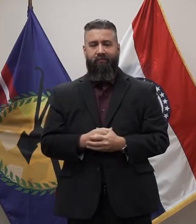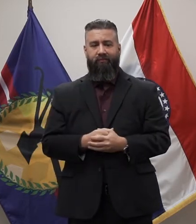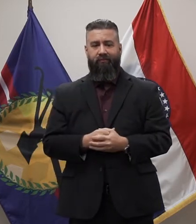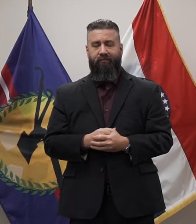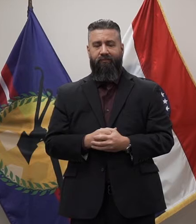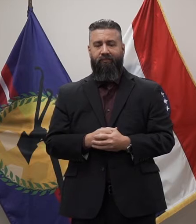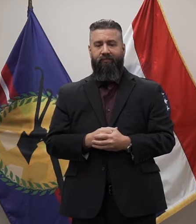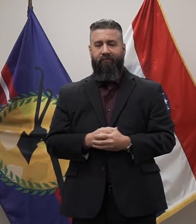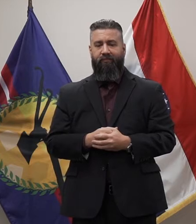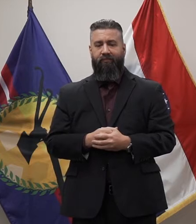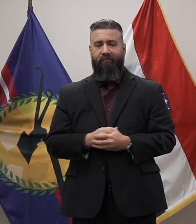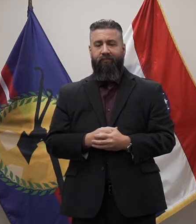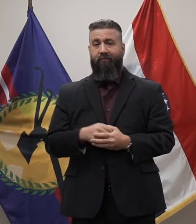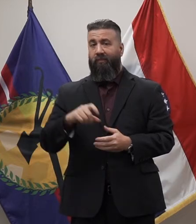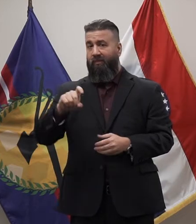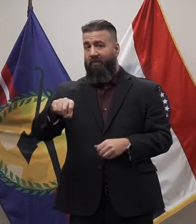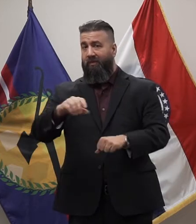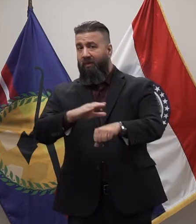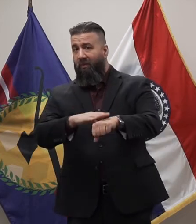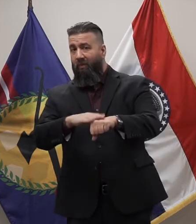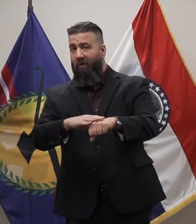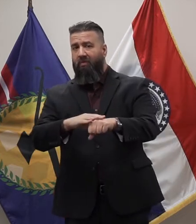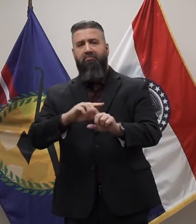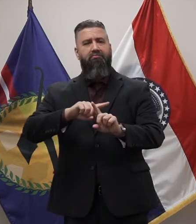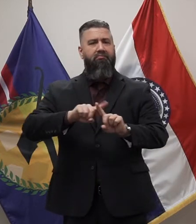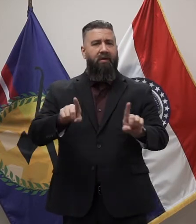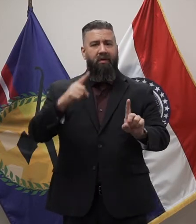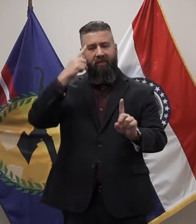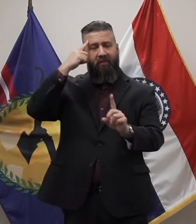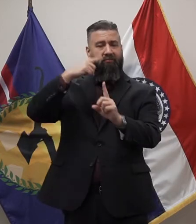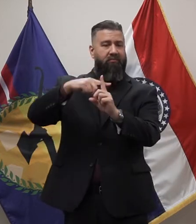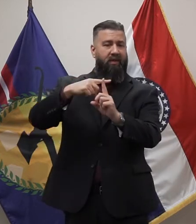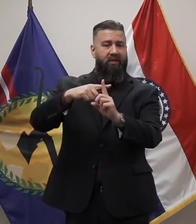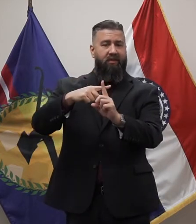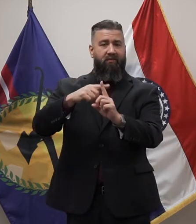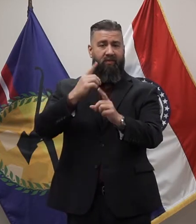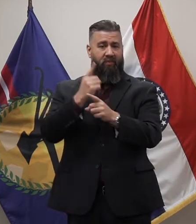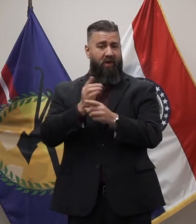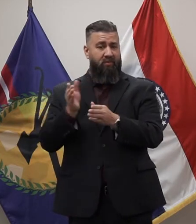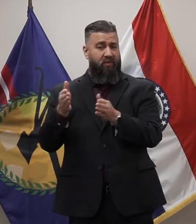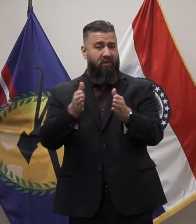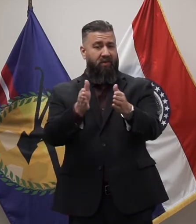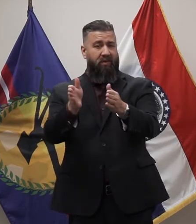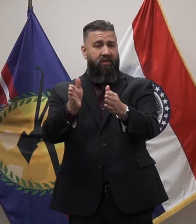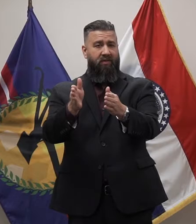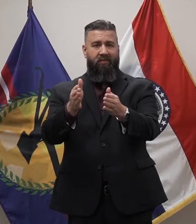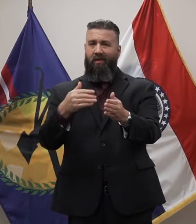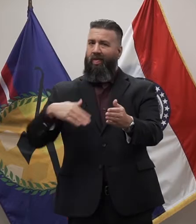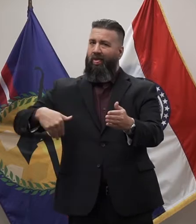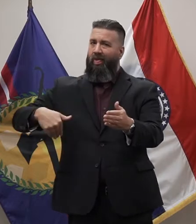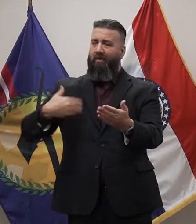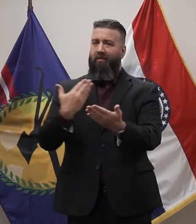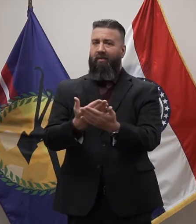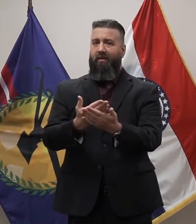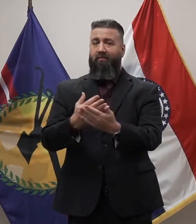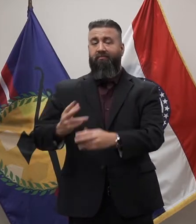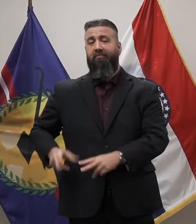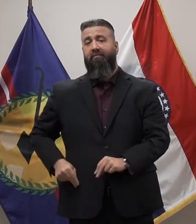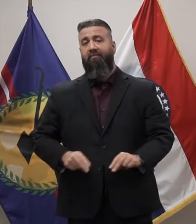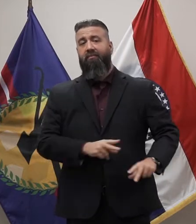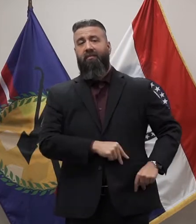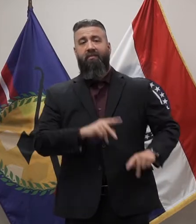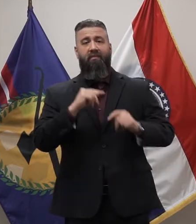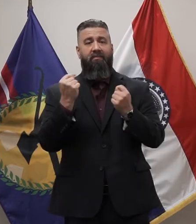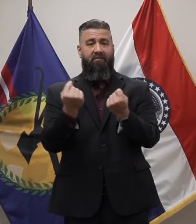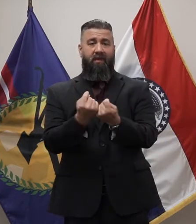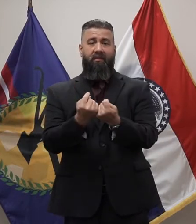be warmed and optimistic that we're headed in the right direction, but we're not there yet, and this Navy team is help that we need, and we're glad